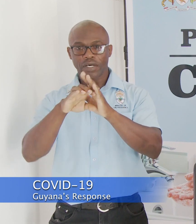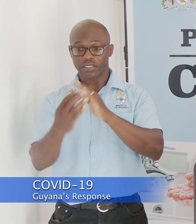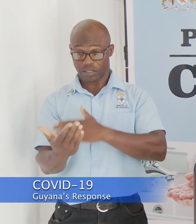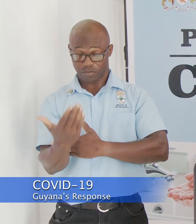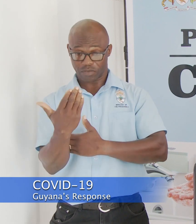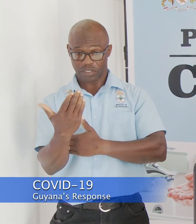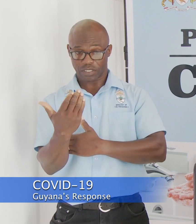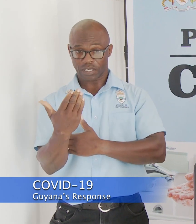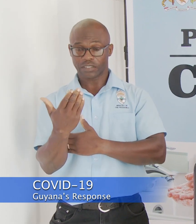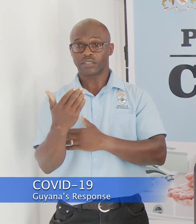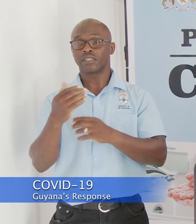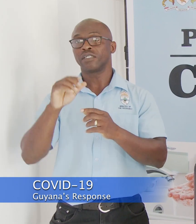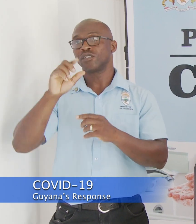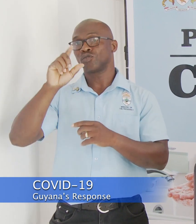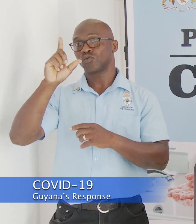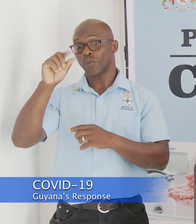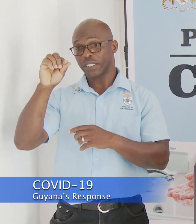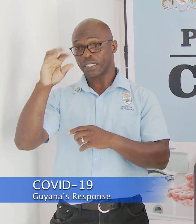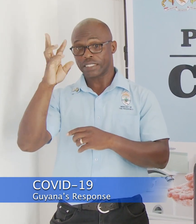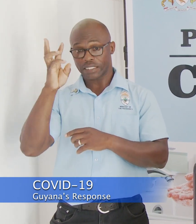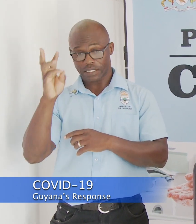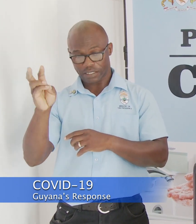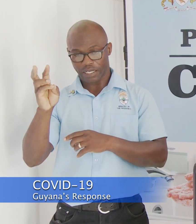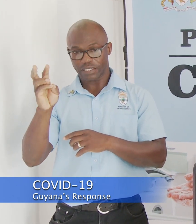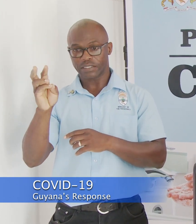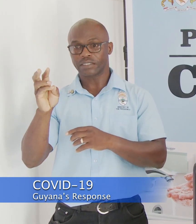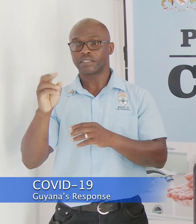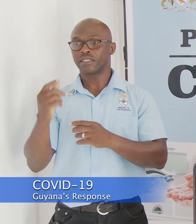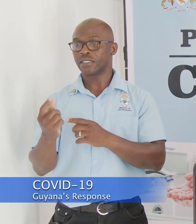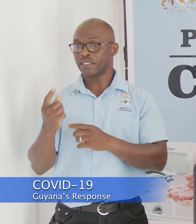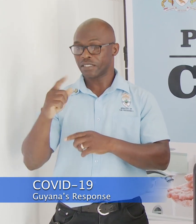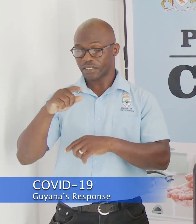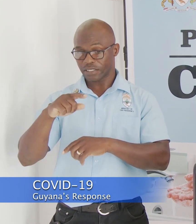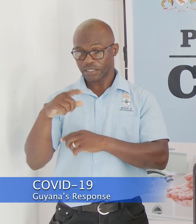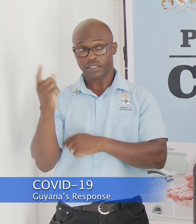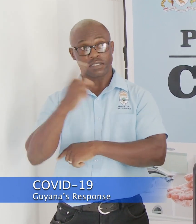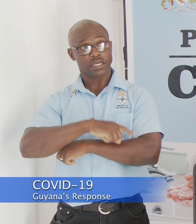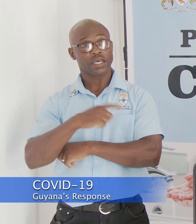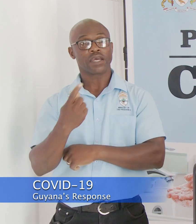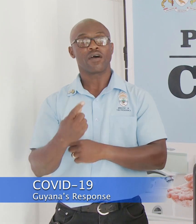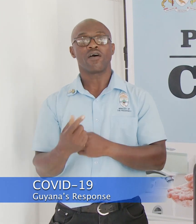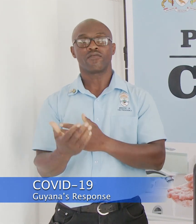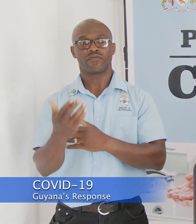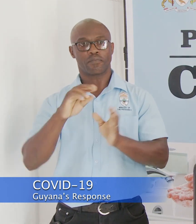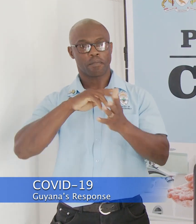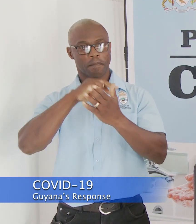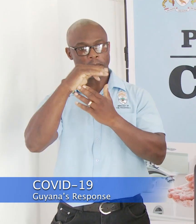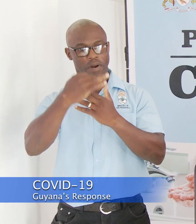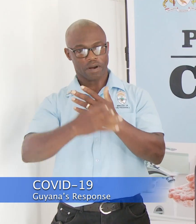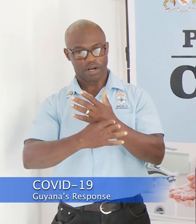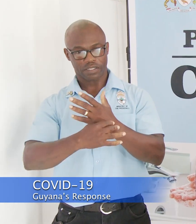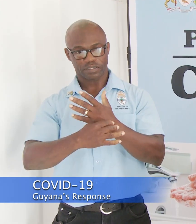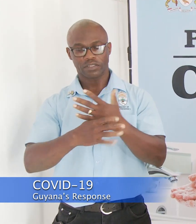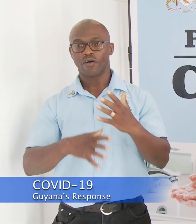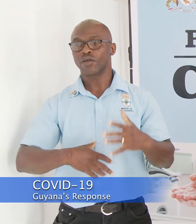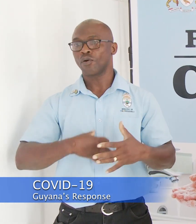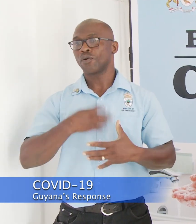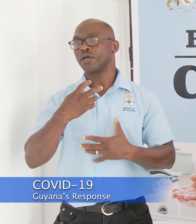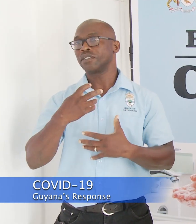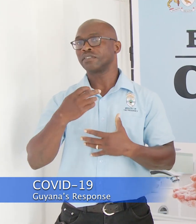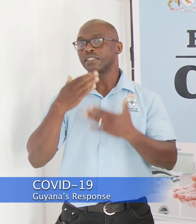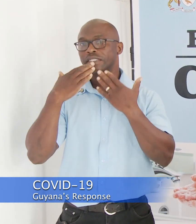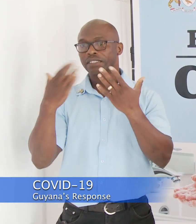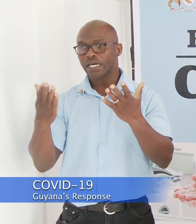morning, the 26th day of March 2020. First, I wish to thank the